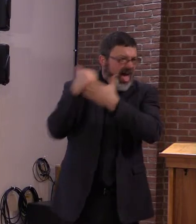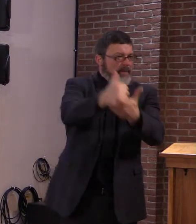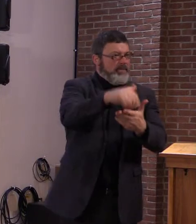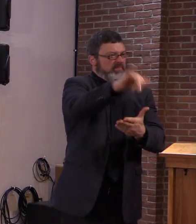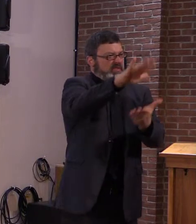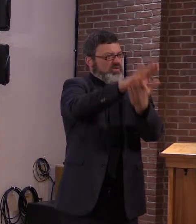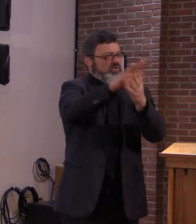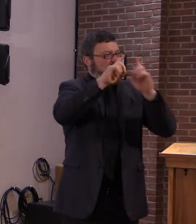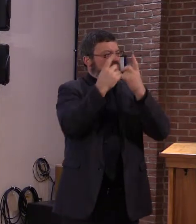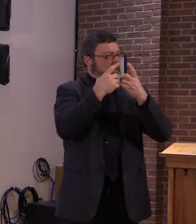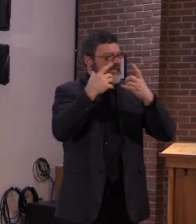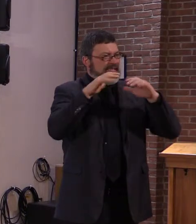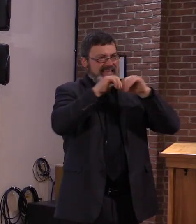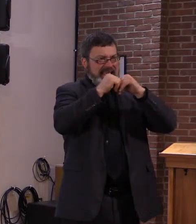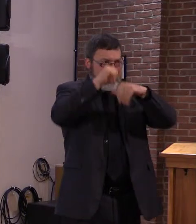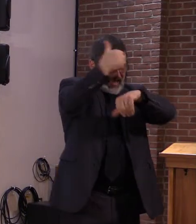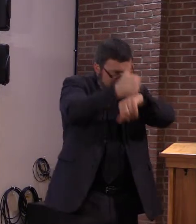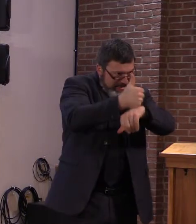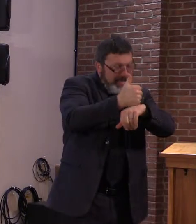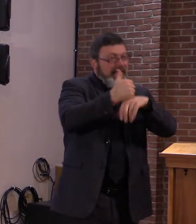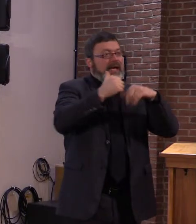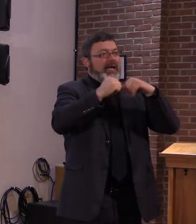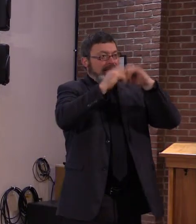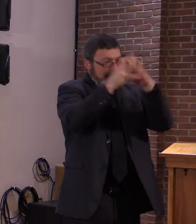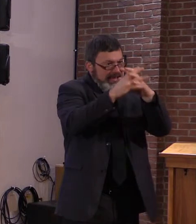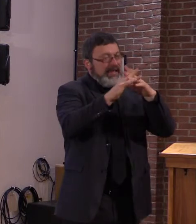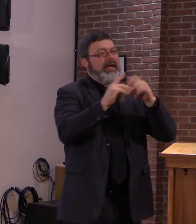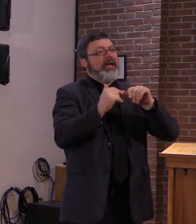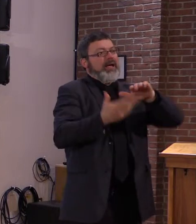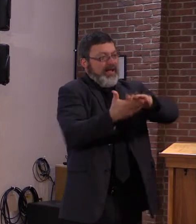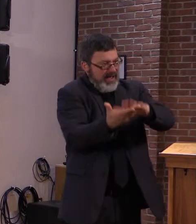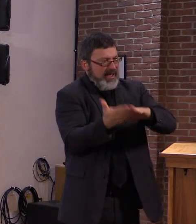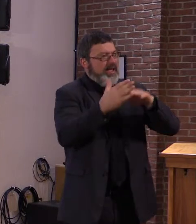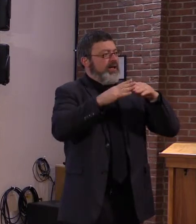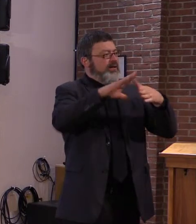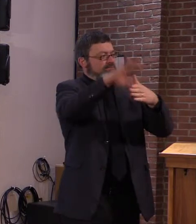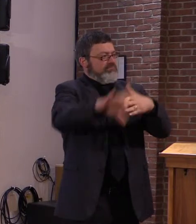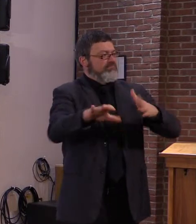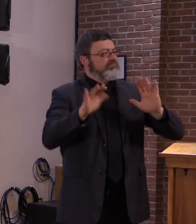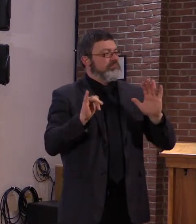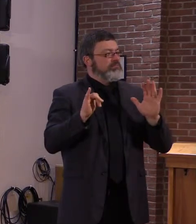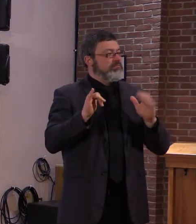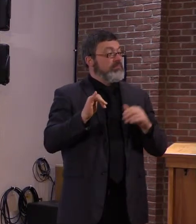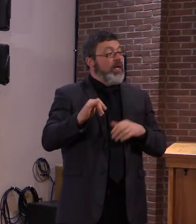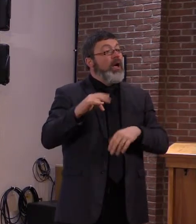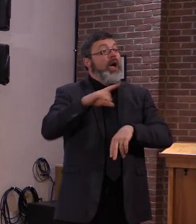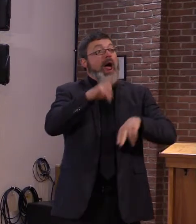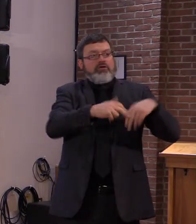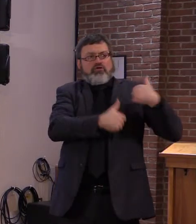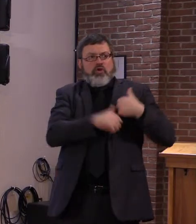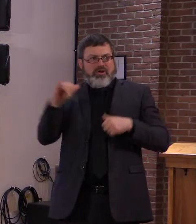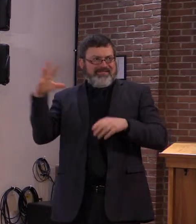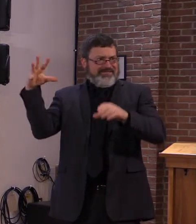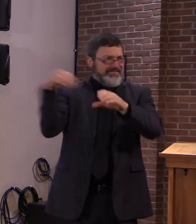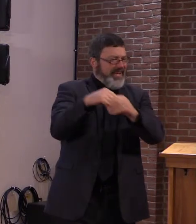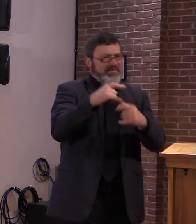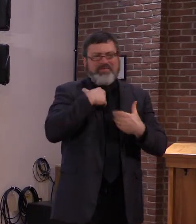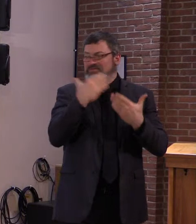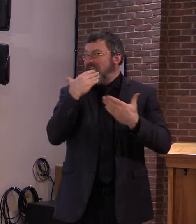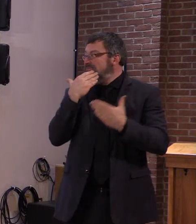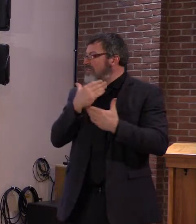please remember, this is the consequence of more virus in the community, which is exactly why we've taken the steps